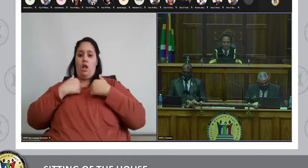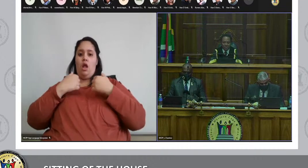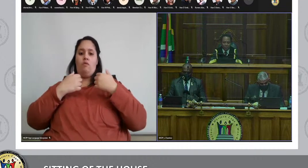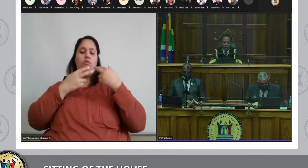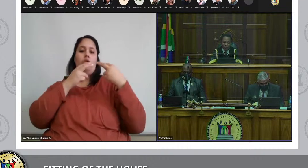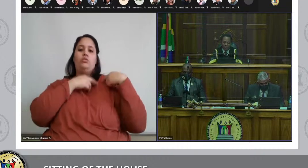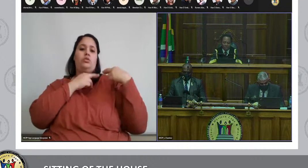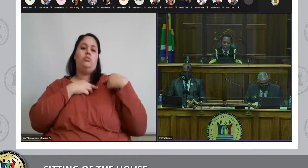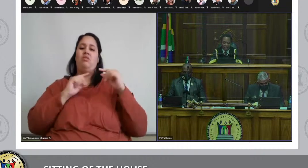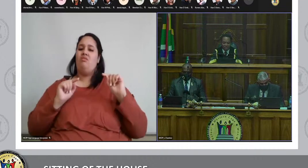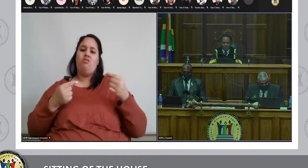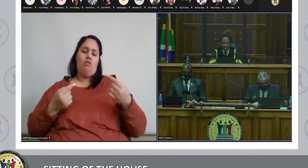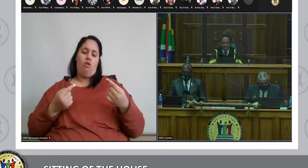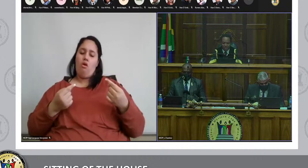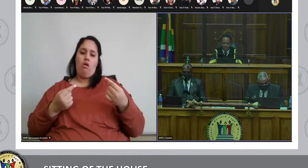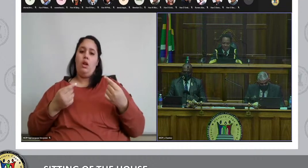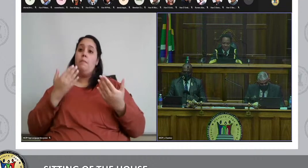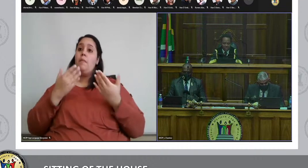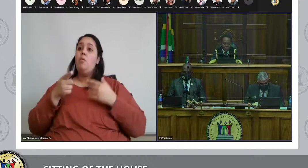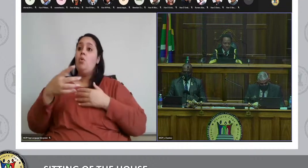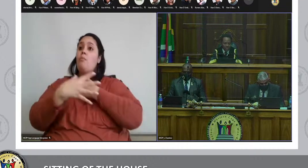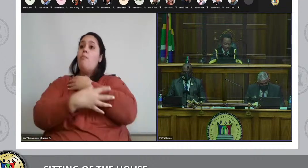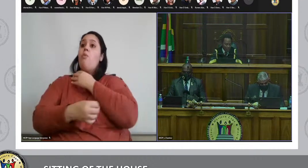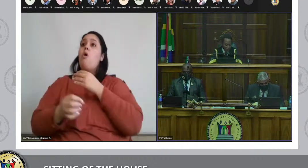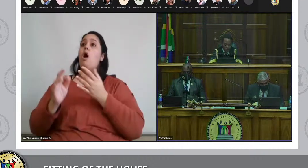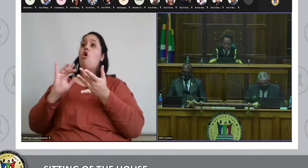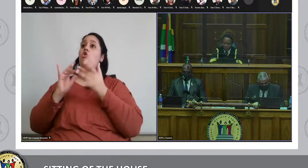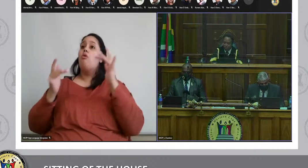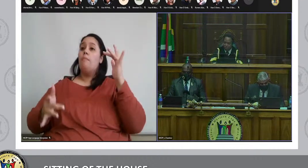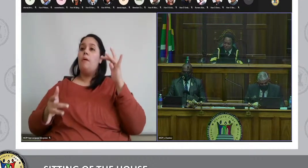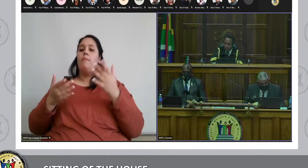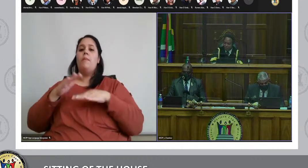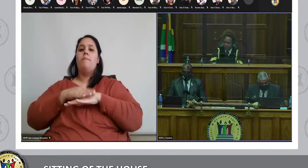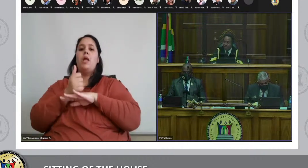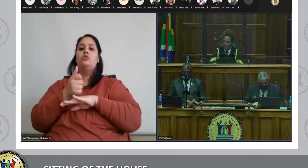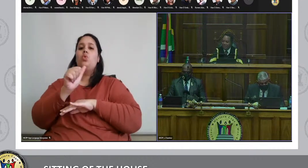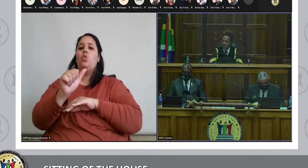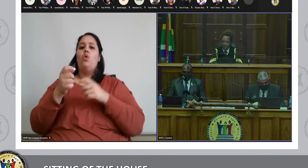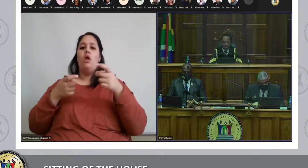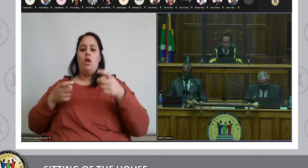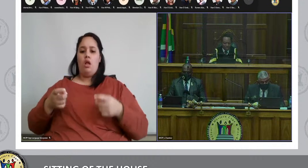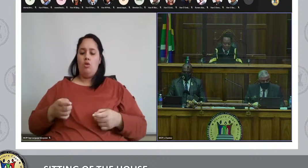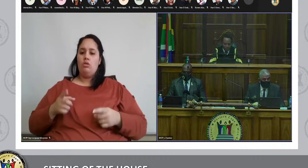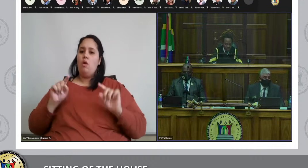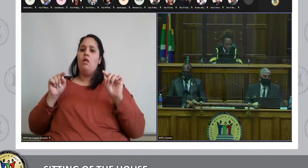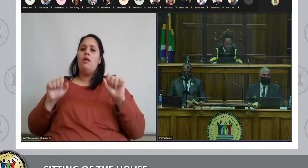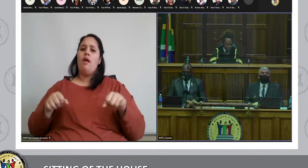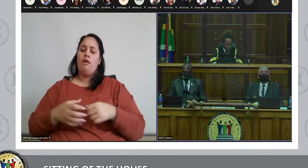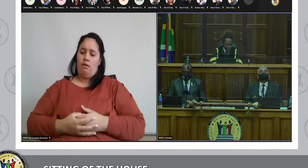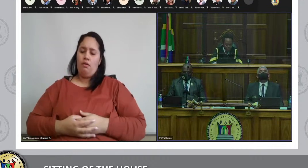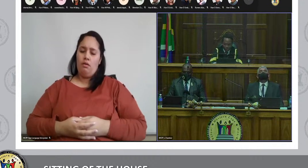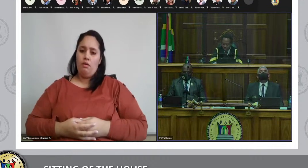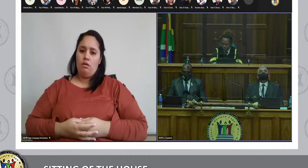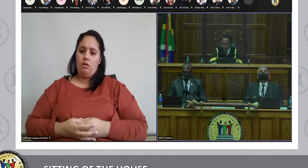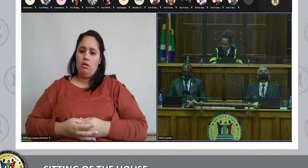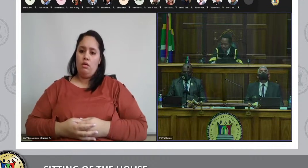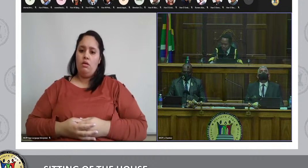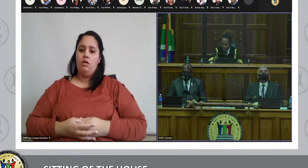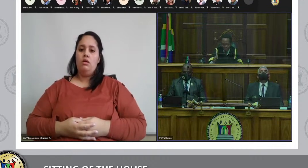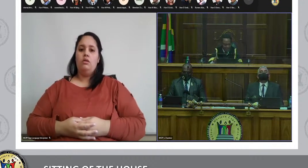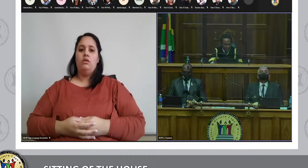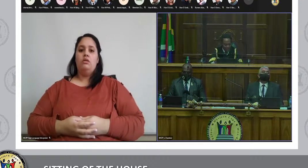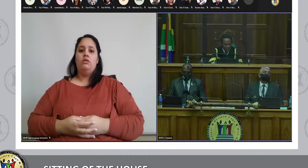who have poor connectivity based on the location which they could control. So that is what we would like